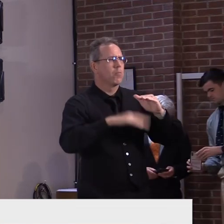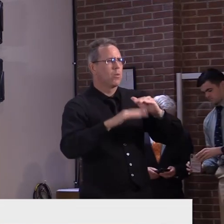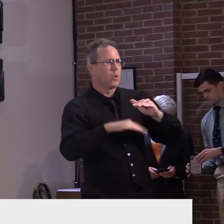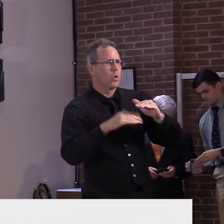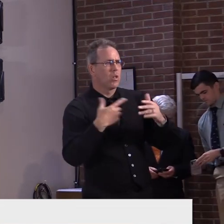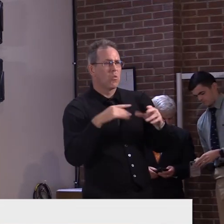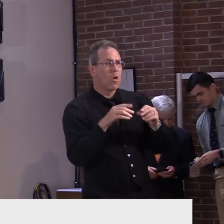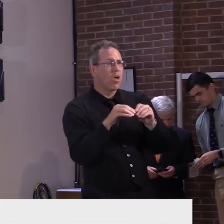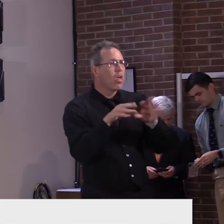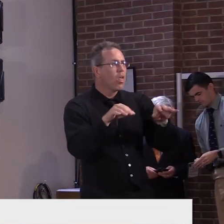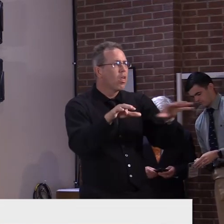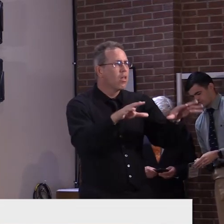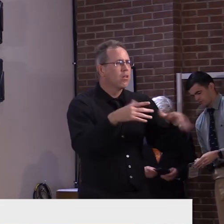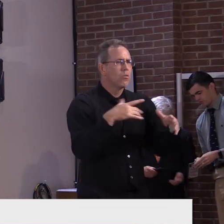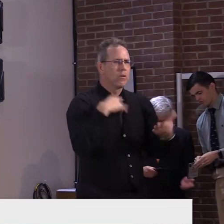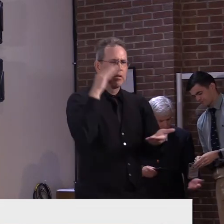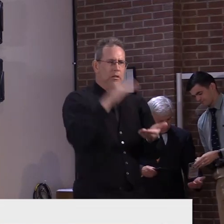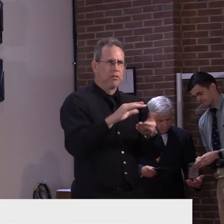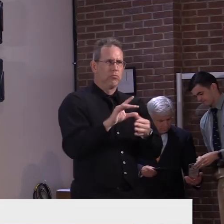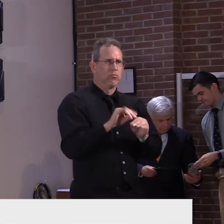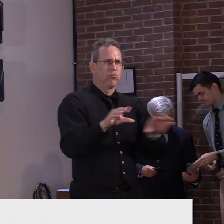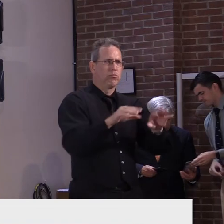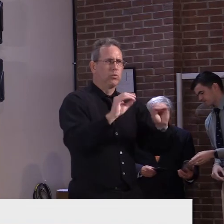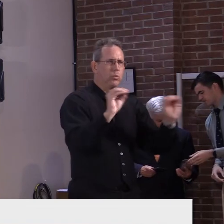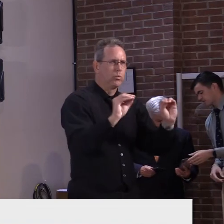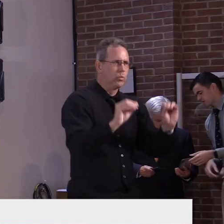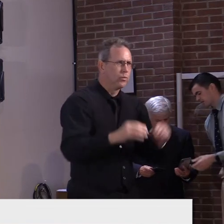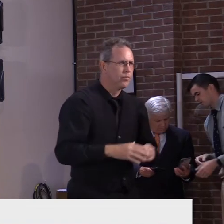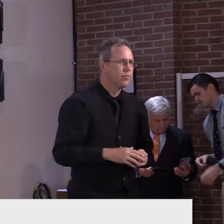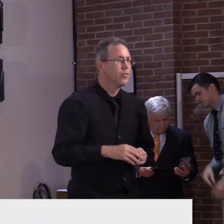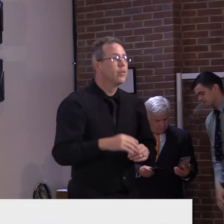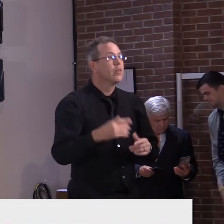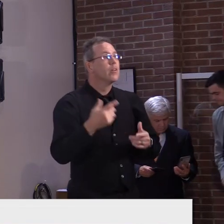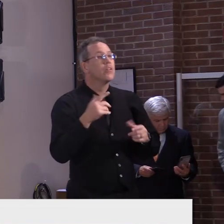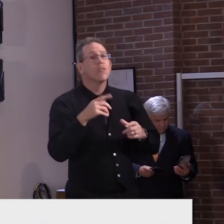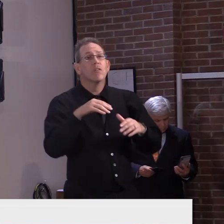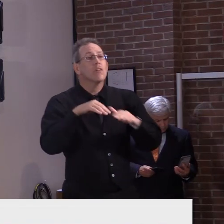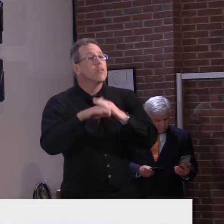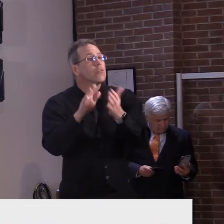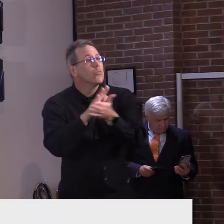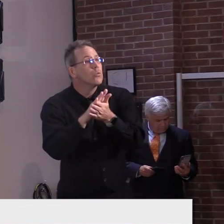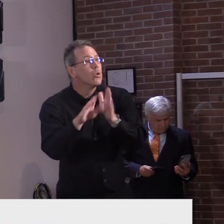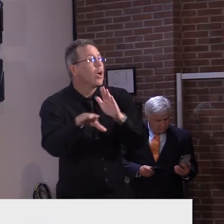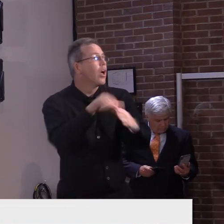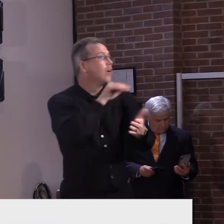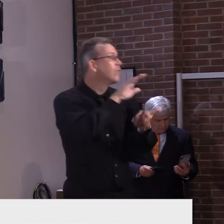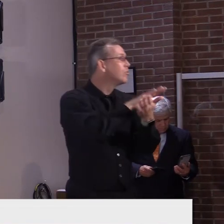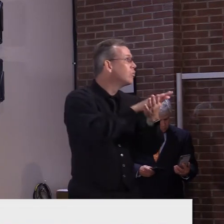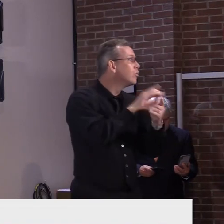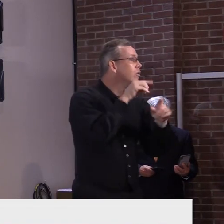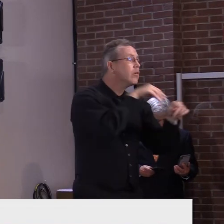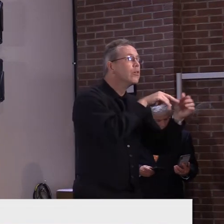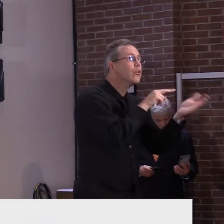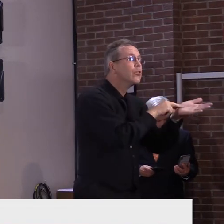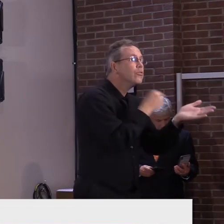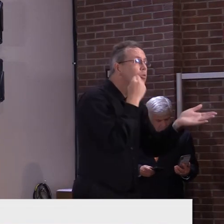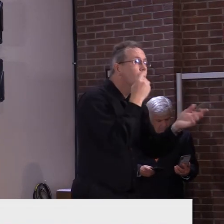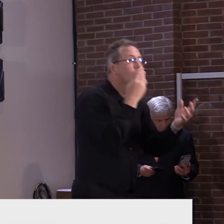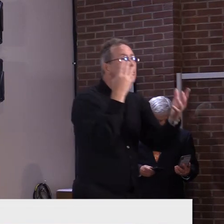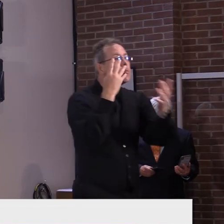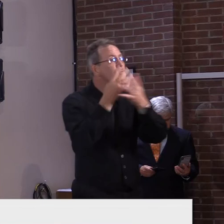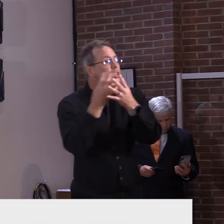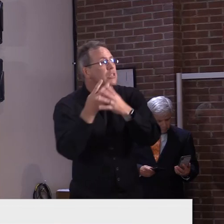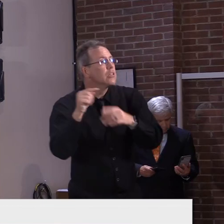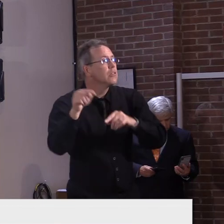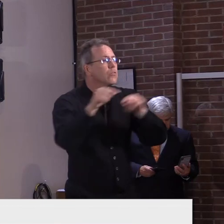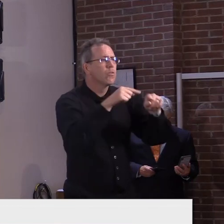enter schools, those who enter long-term care, those who enter corrections, those who enter healthcare facilities, et cetera, will have the least